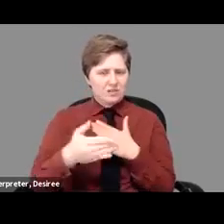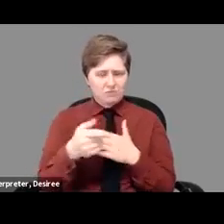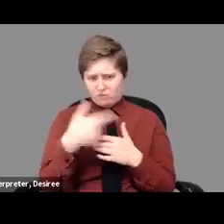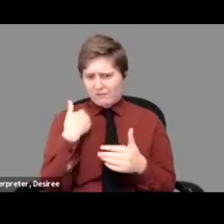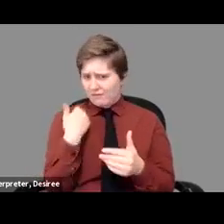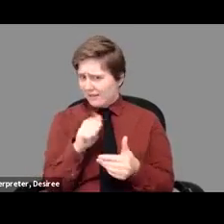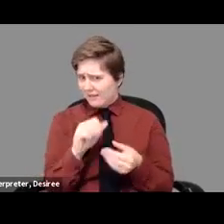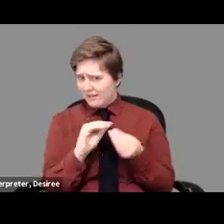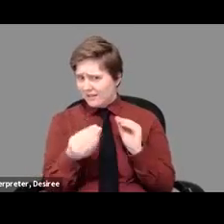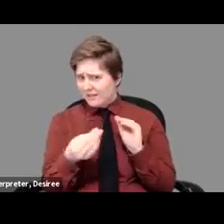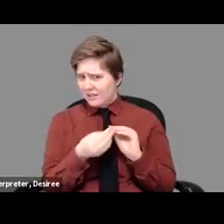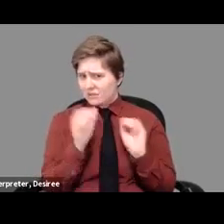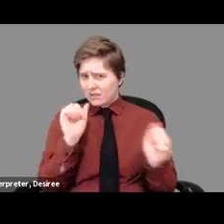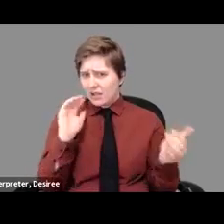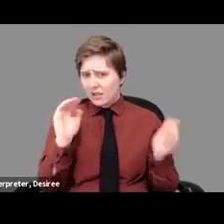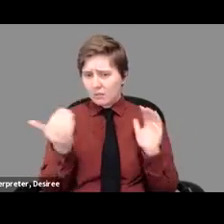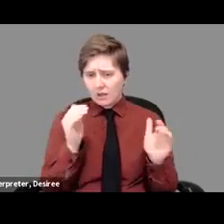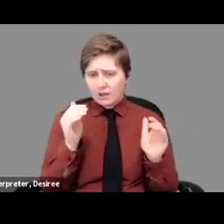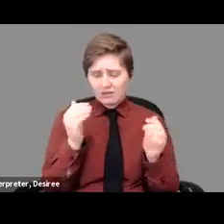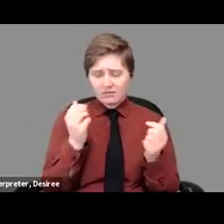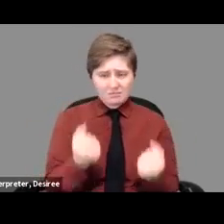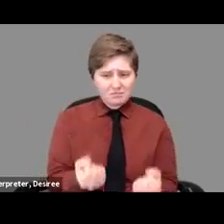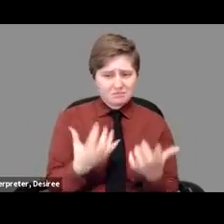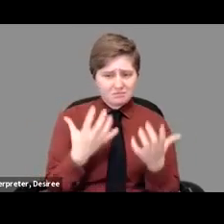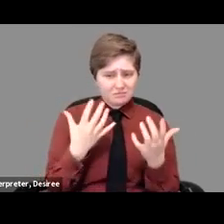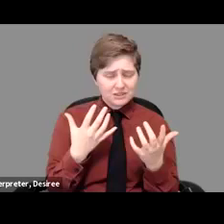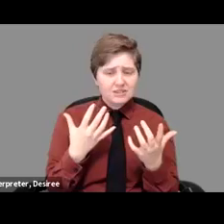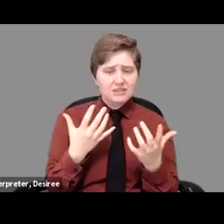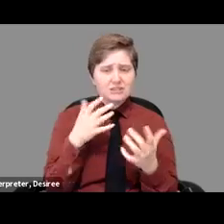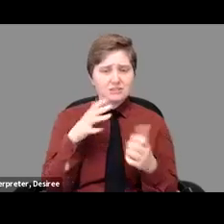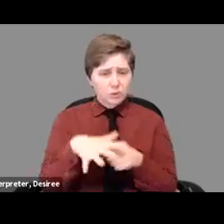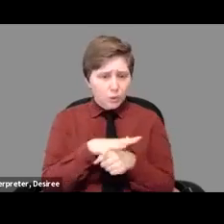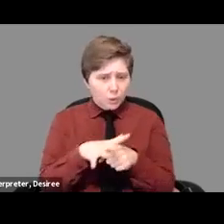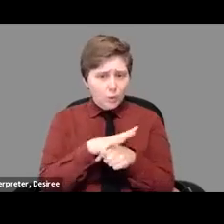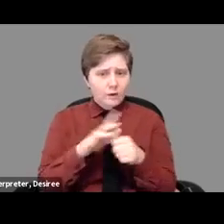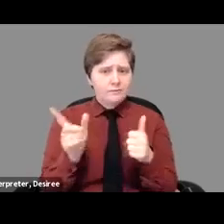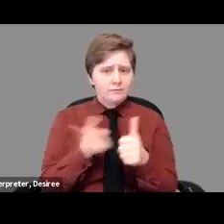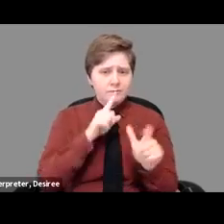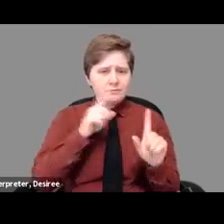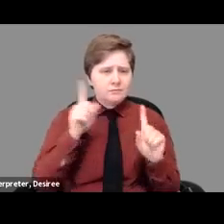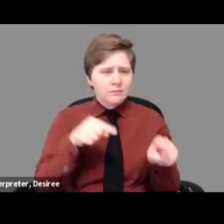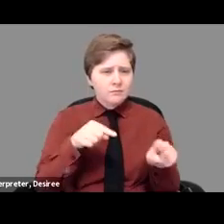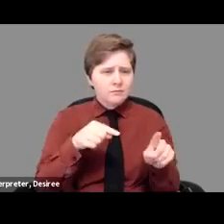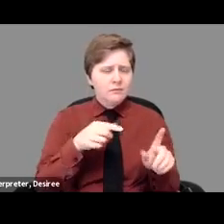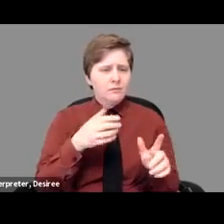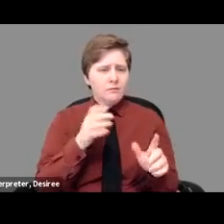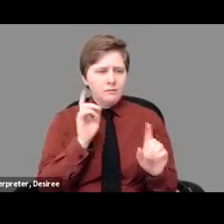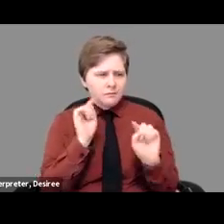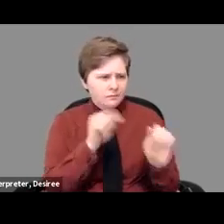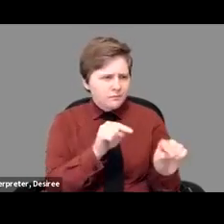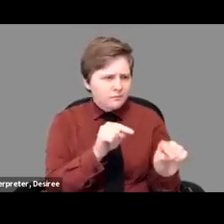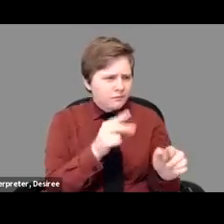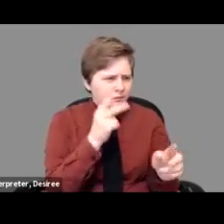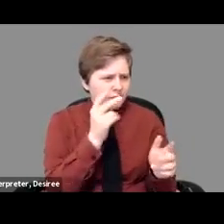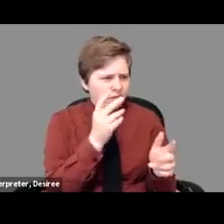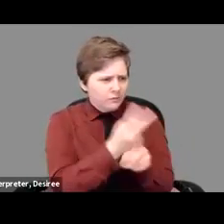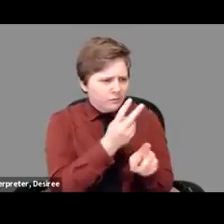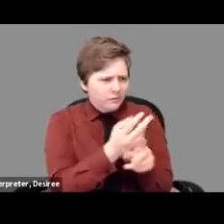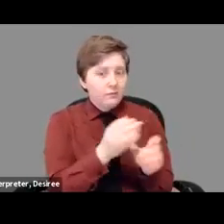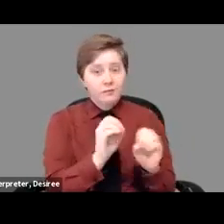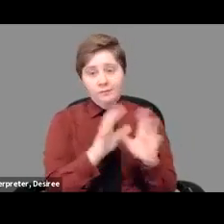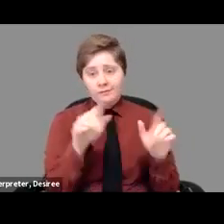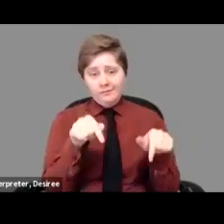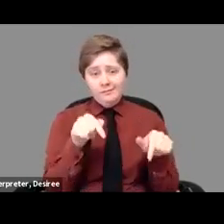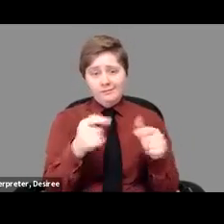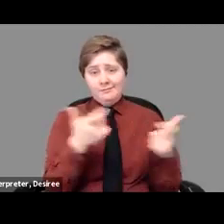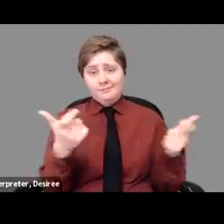numbers that can compare how many exactly our local first responders responded to? Because obviously this is a